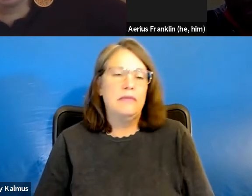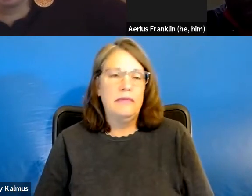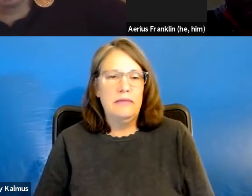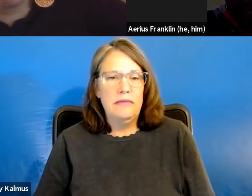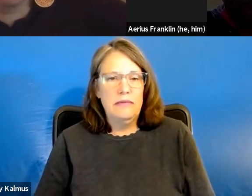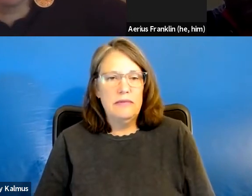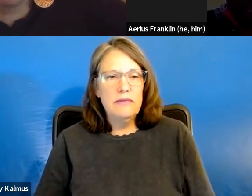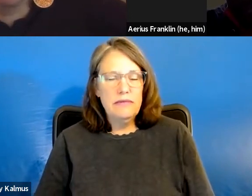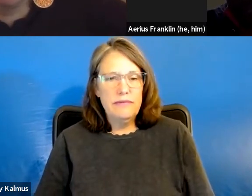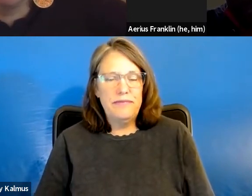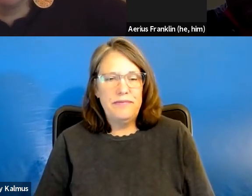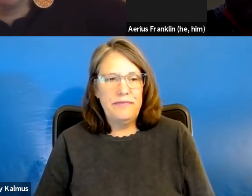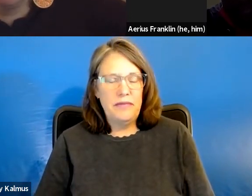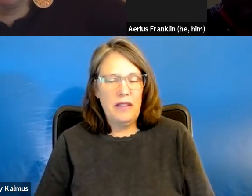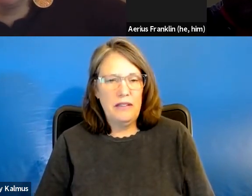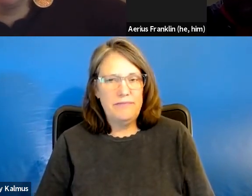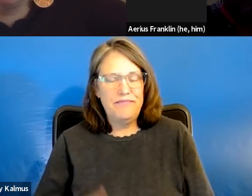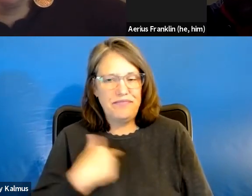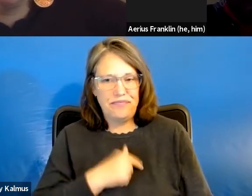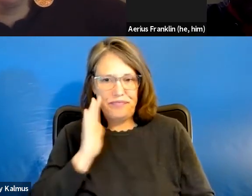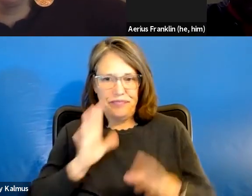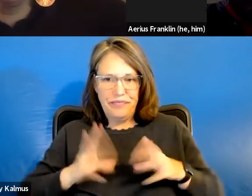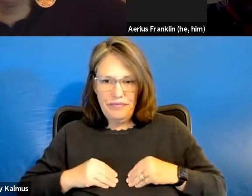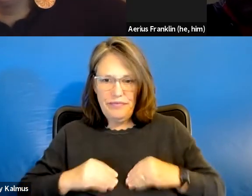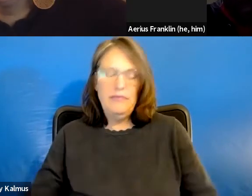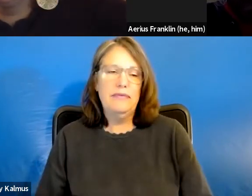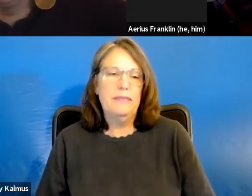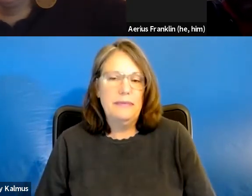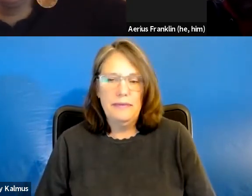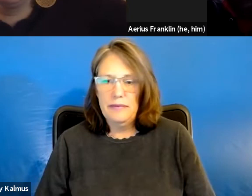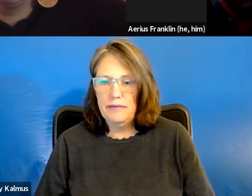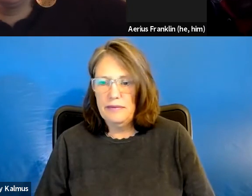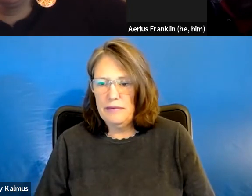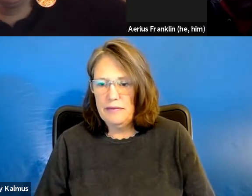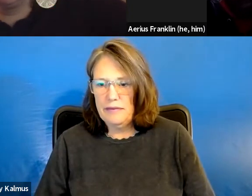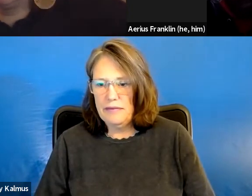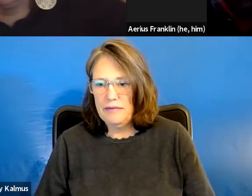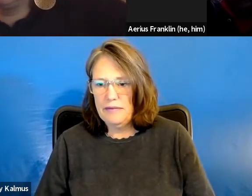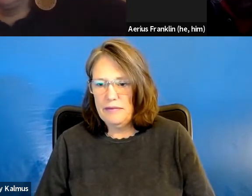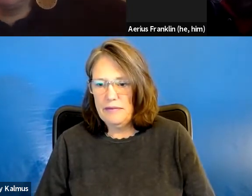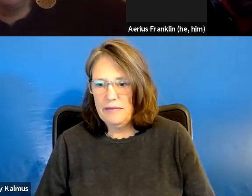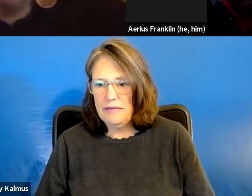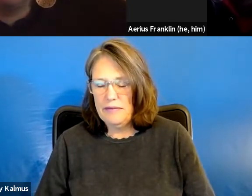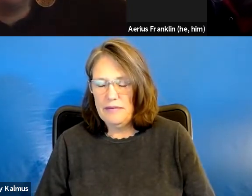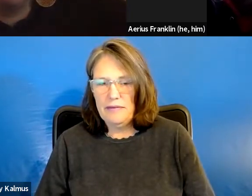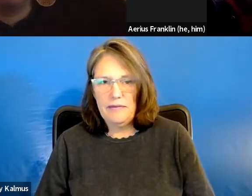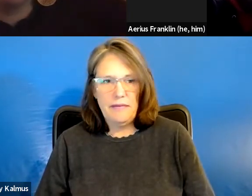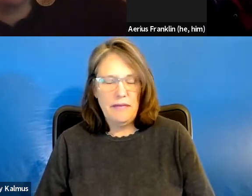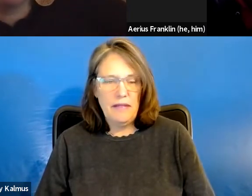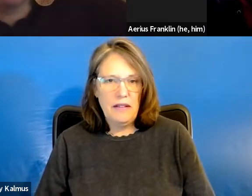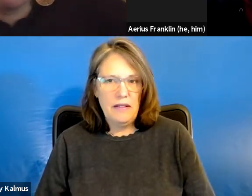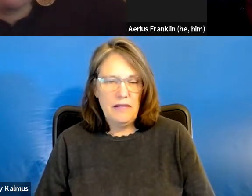accommodation, but yep, we'll take that. All right, so Kimberly, you get to pick the